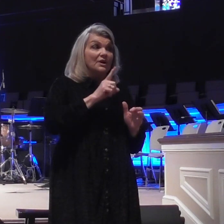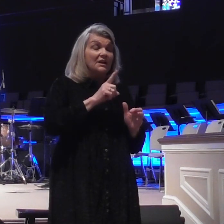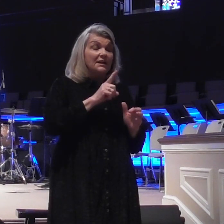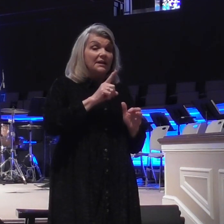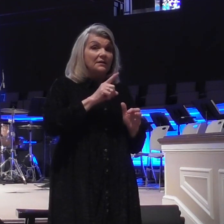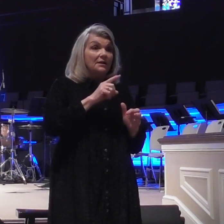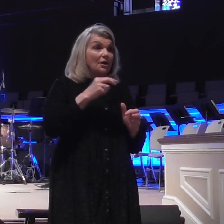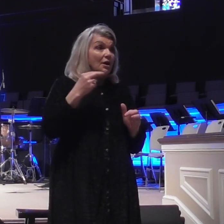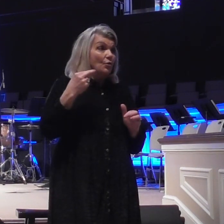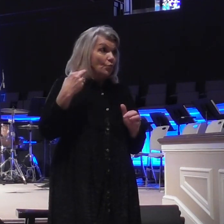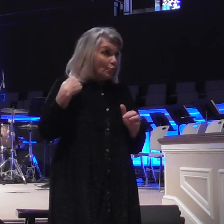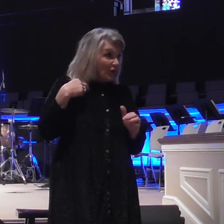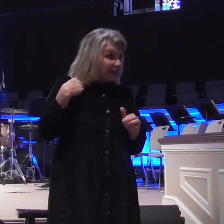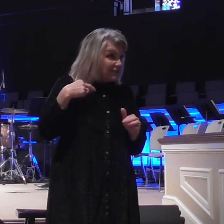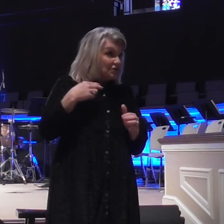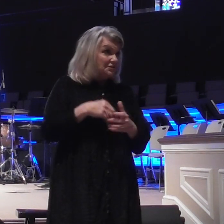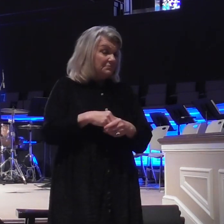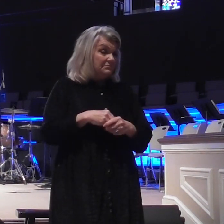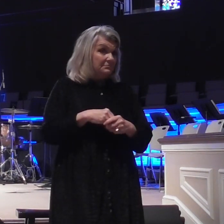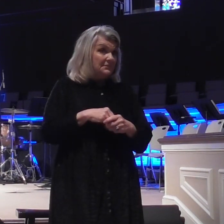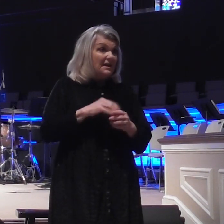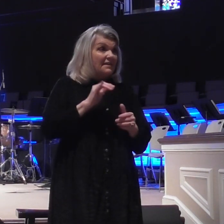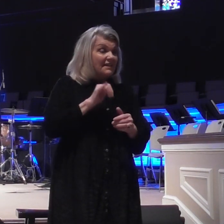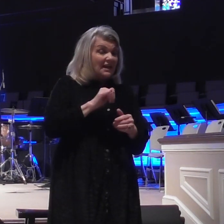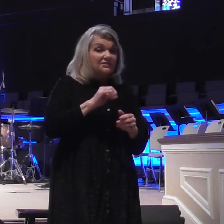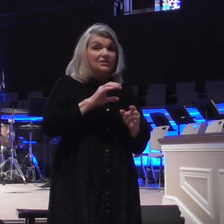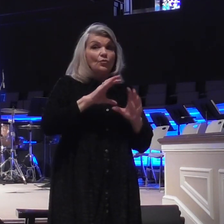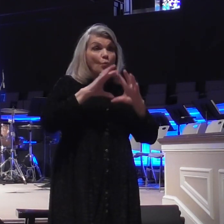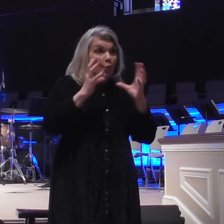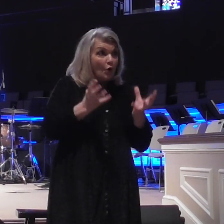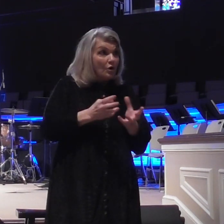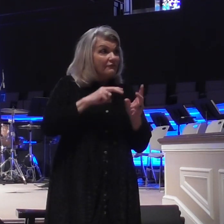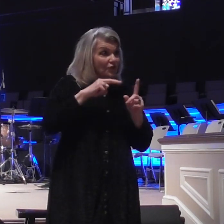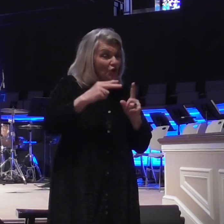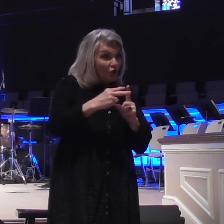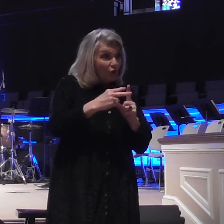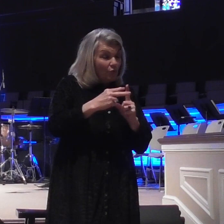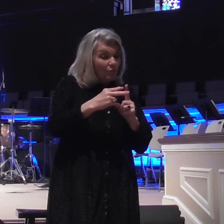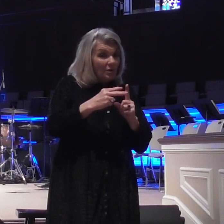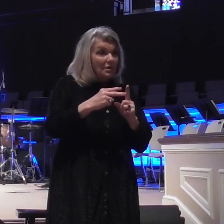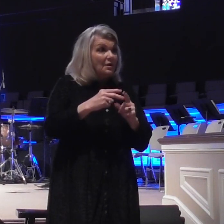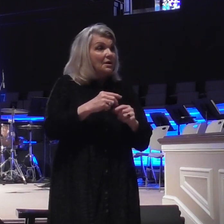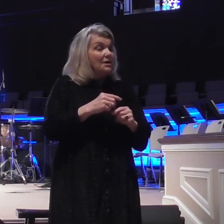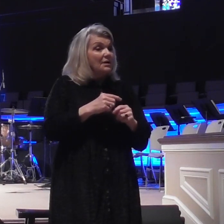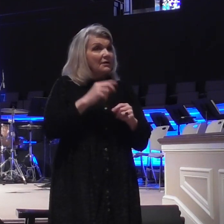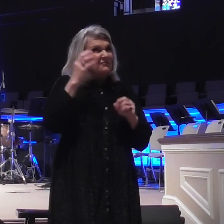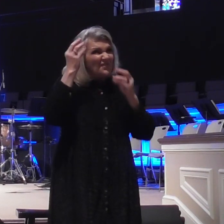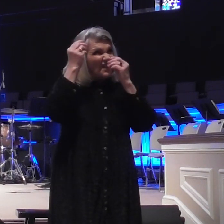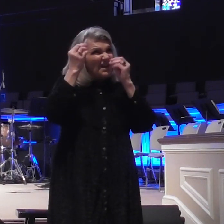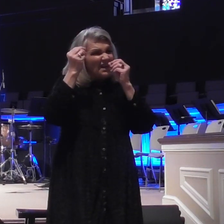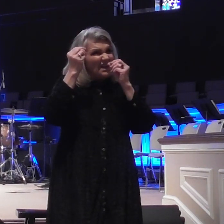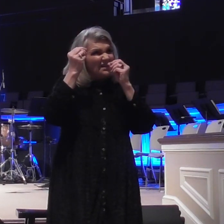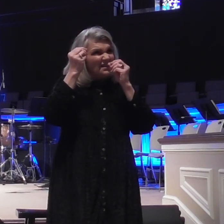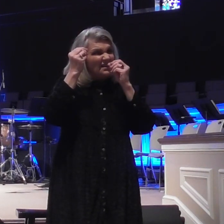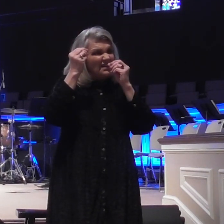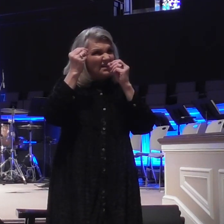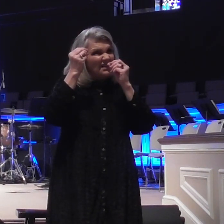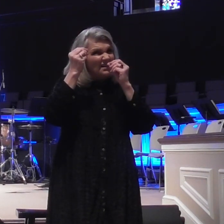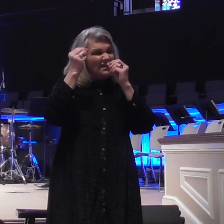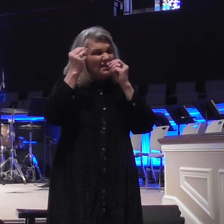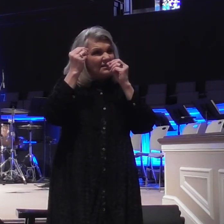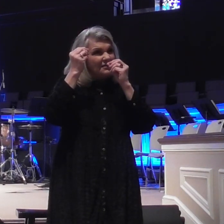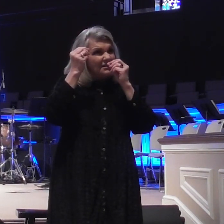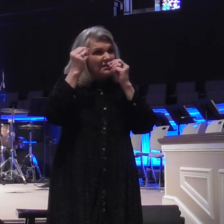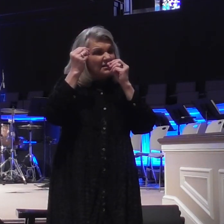individualism is an ideology or a worldview, a way of thinking, a way of understanding all that is ultimate, which is not definably different from a